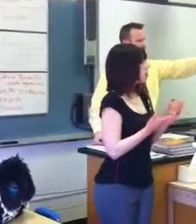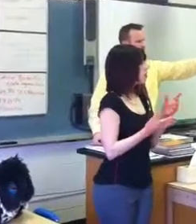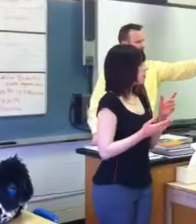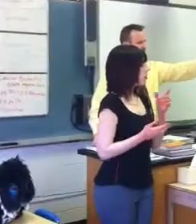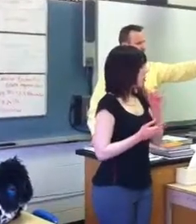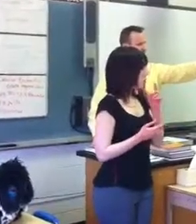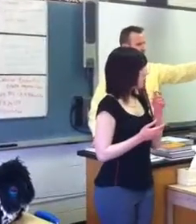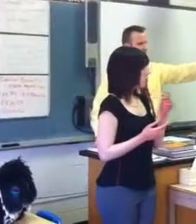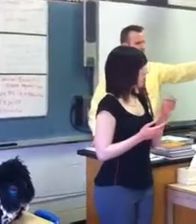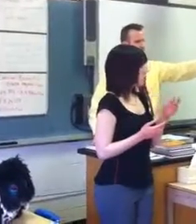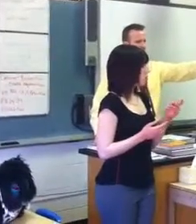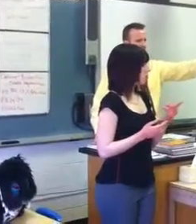Launch went back by her.